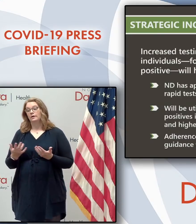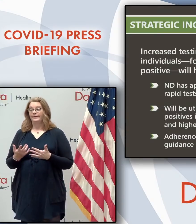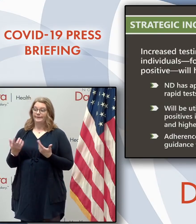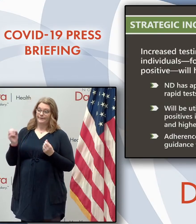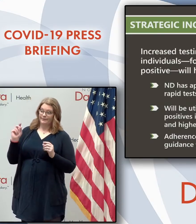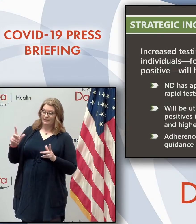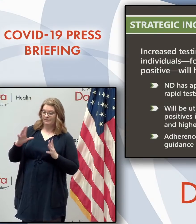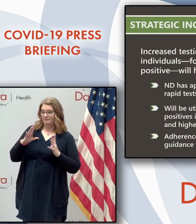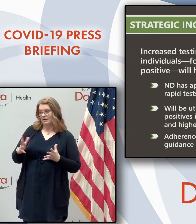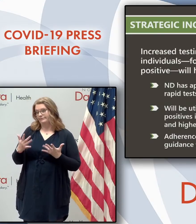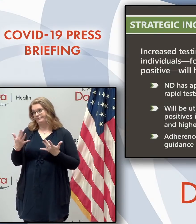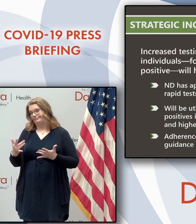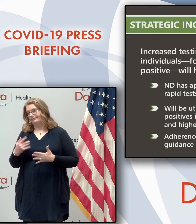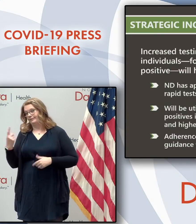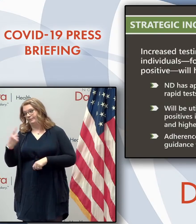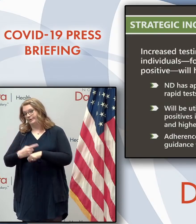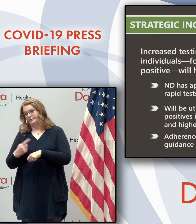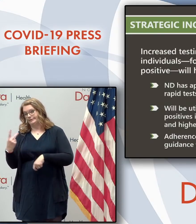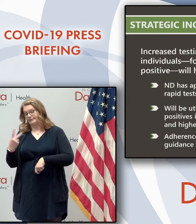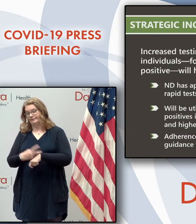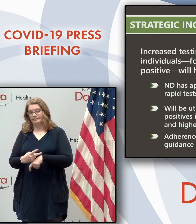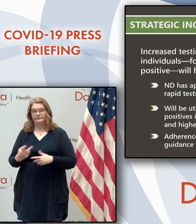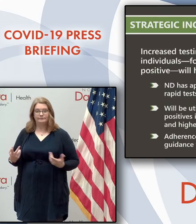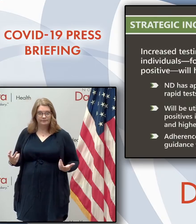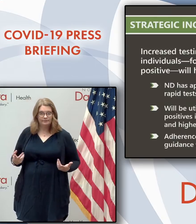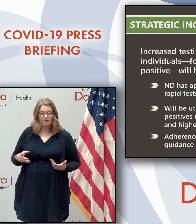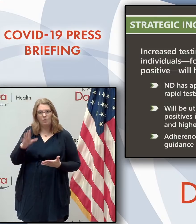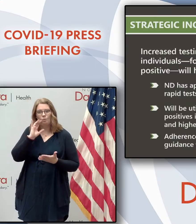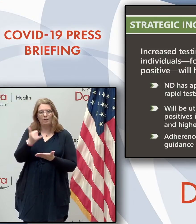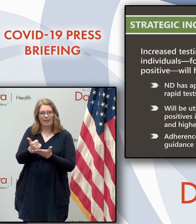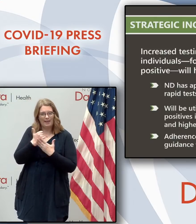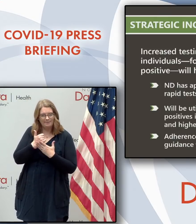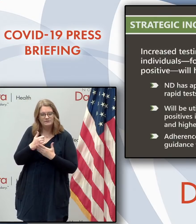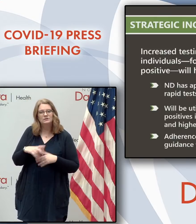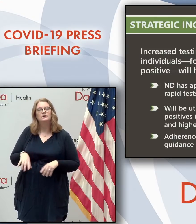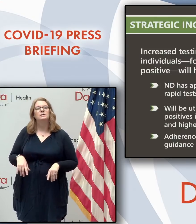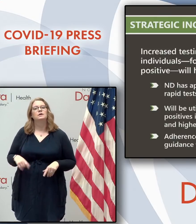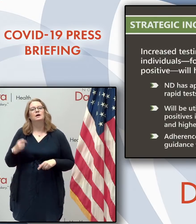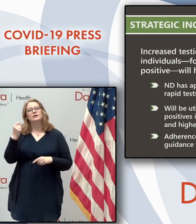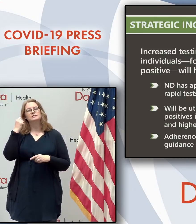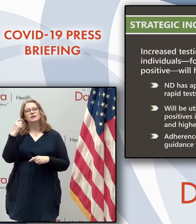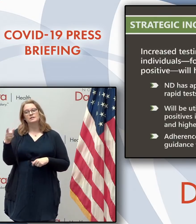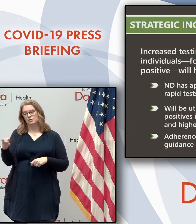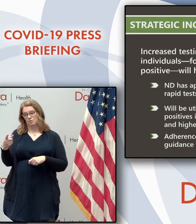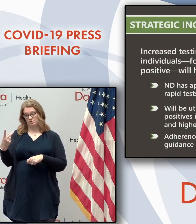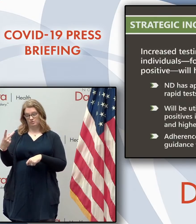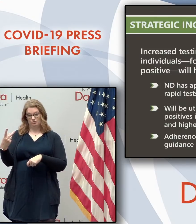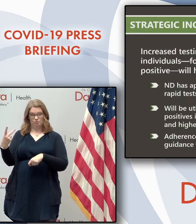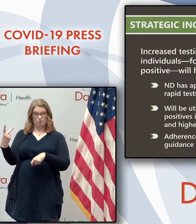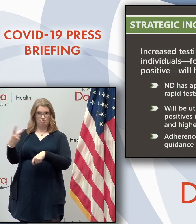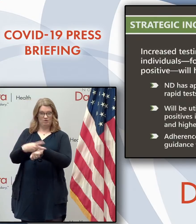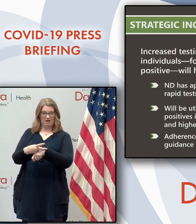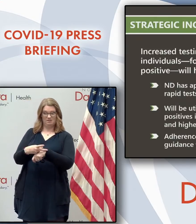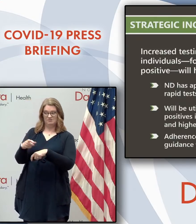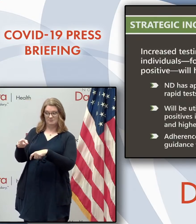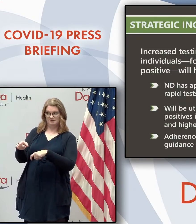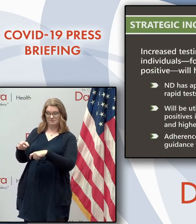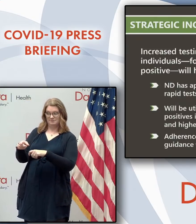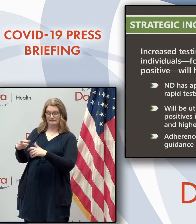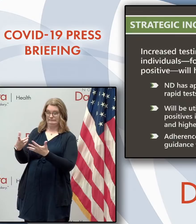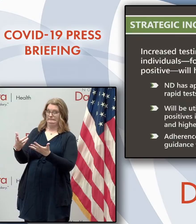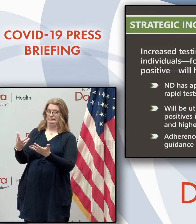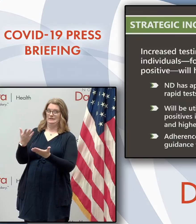more to get your results back. This will help us, because those 2 days could be the time frame when they are